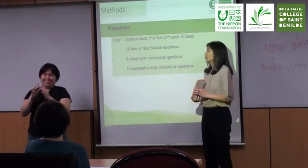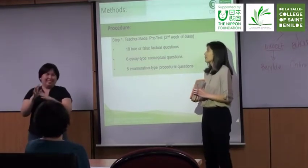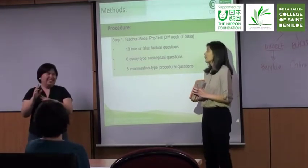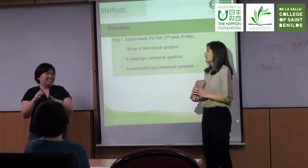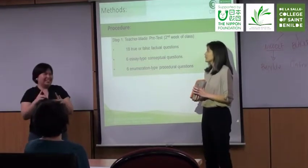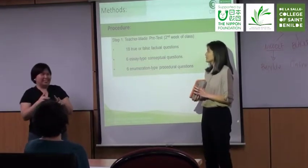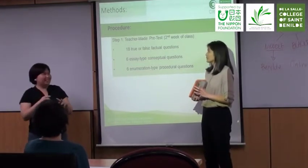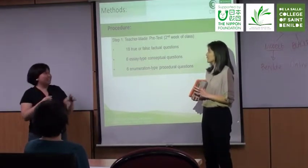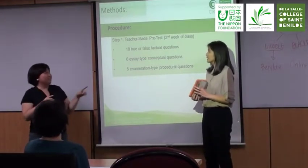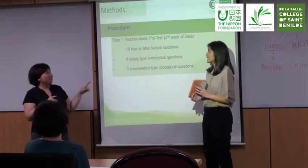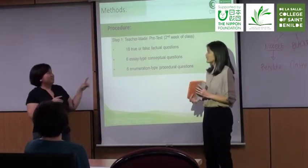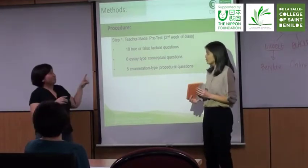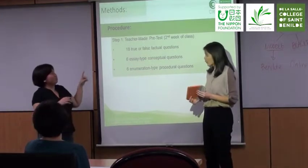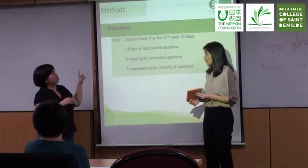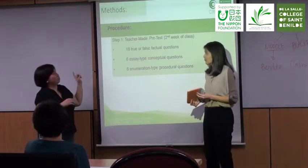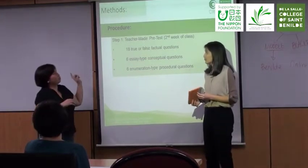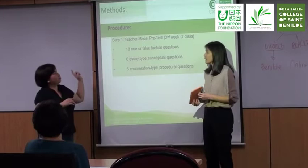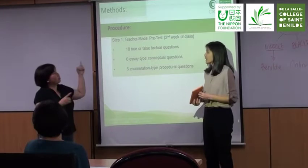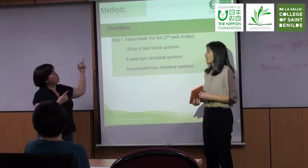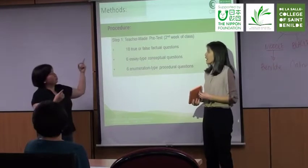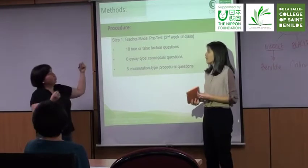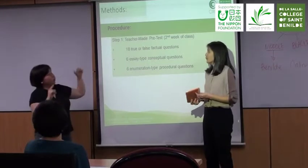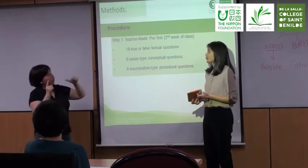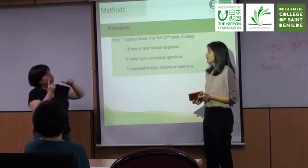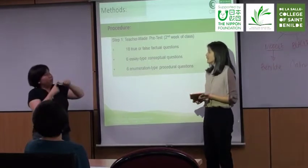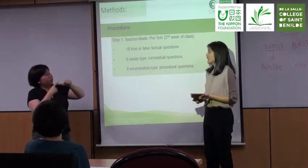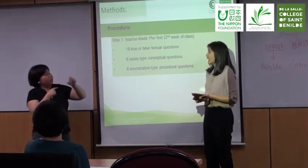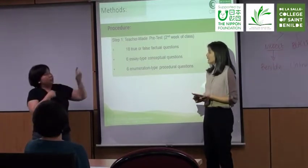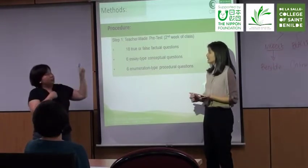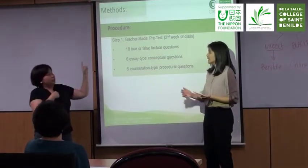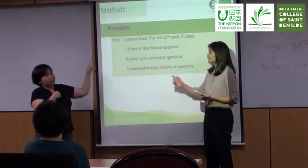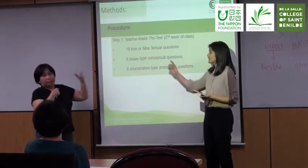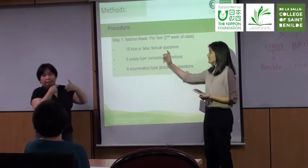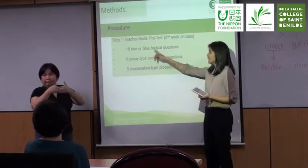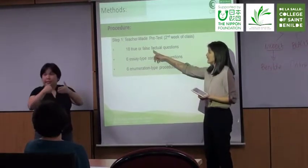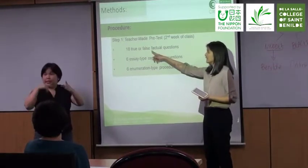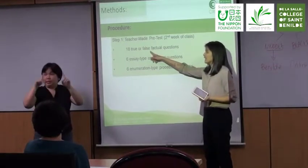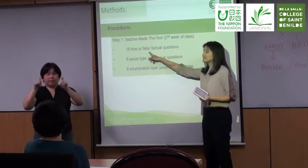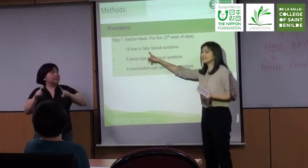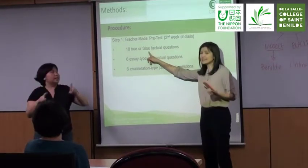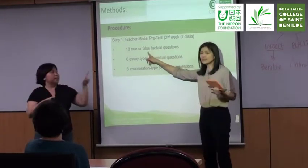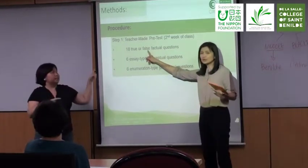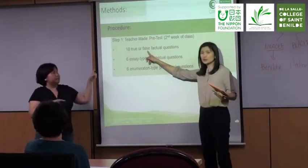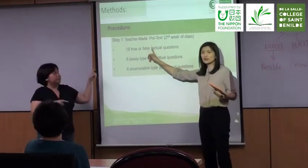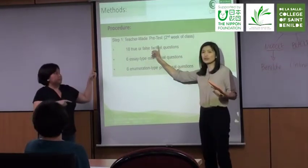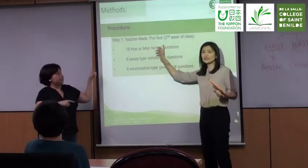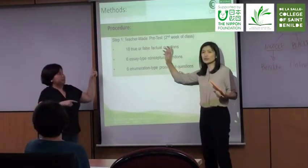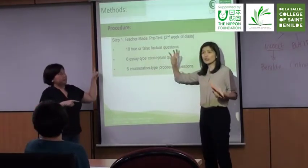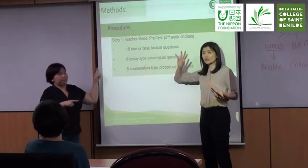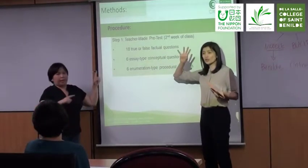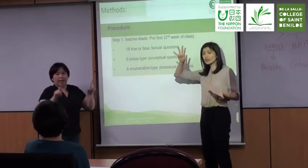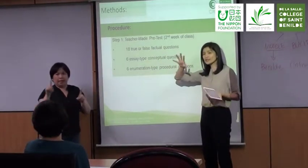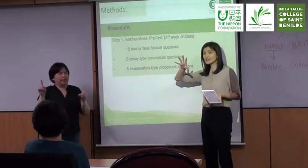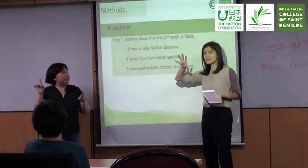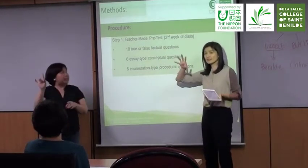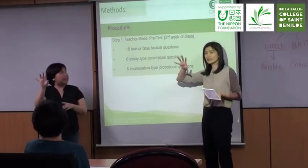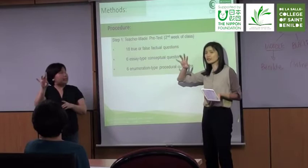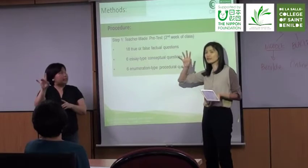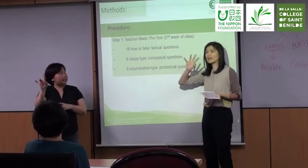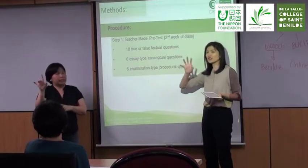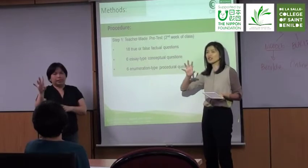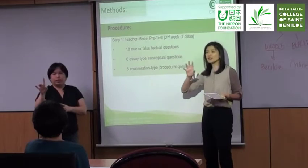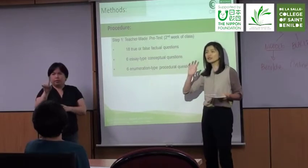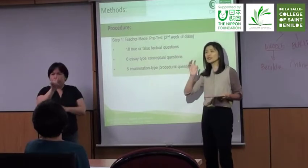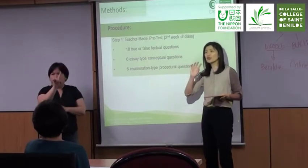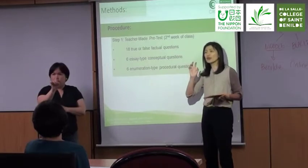post-test. So, dun sa pre-test ko, I did an 18 true or false questions for